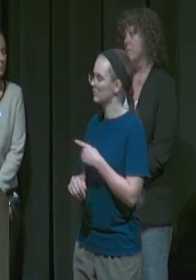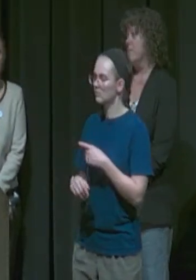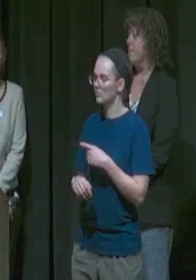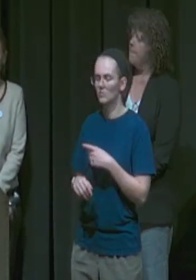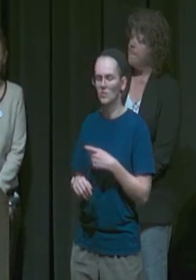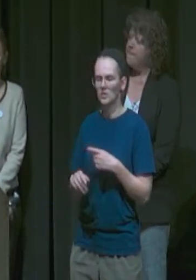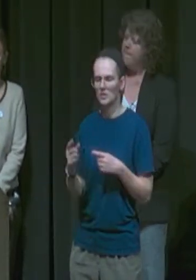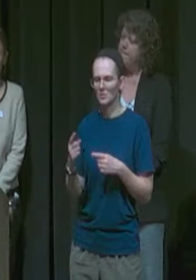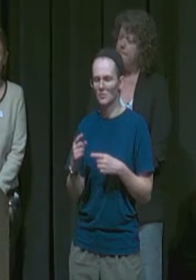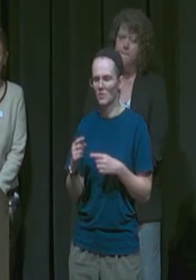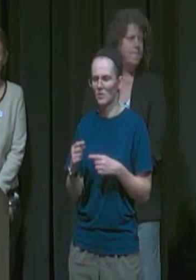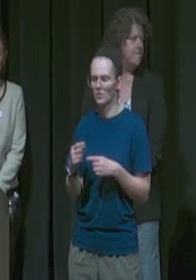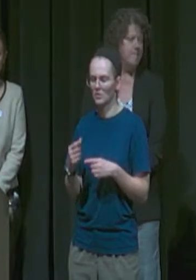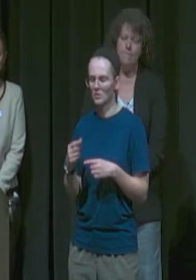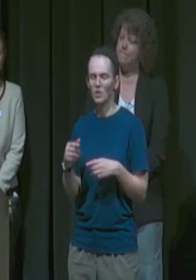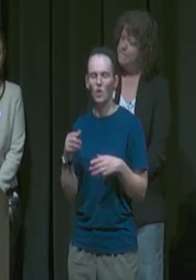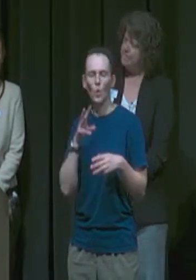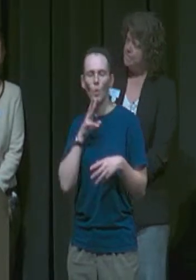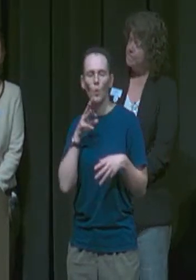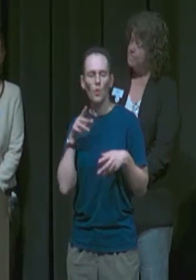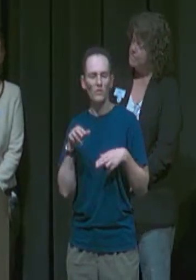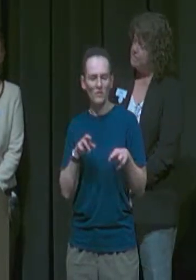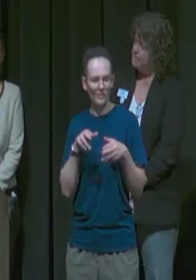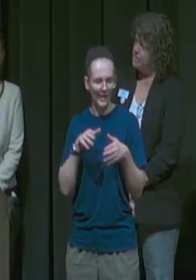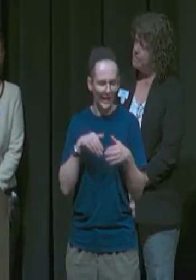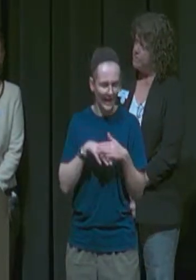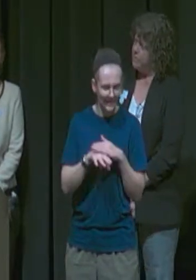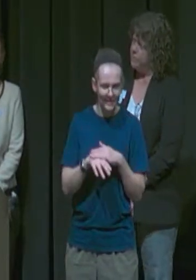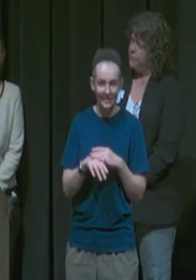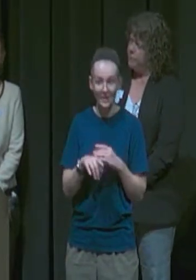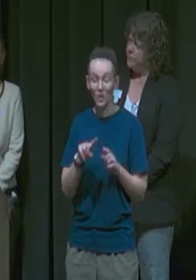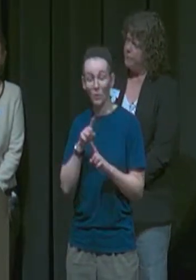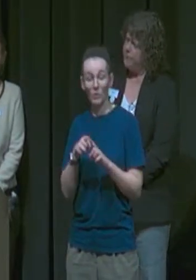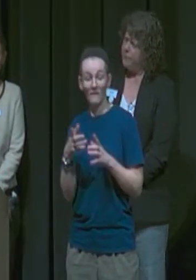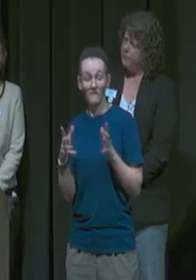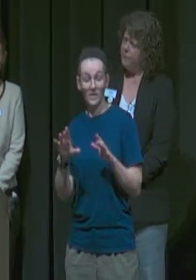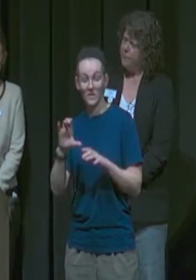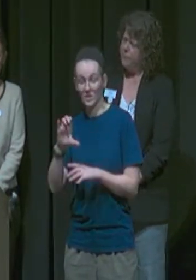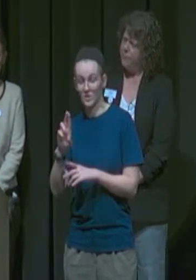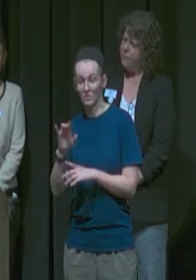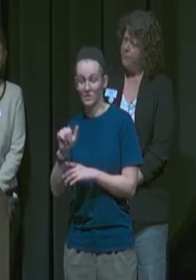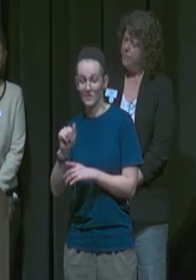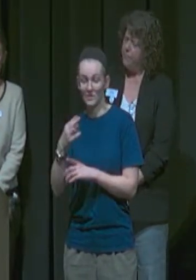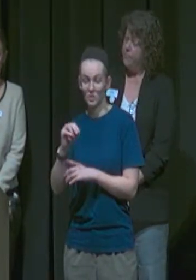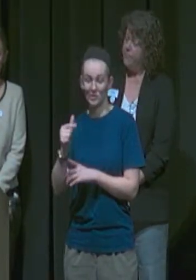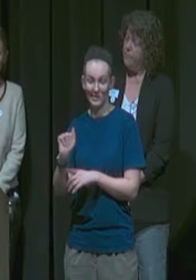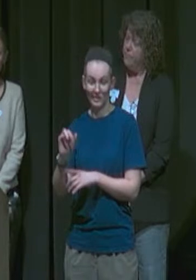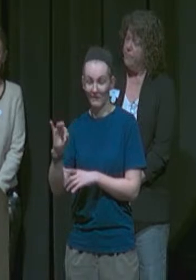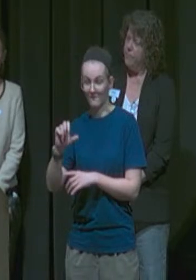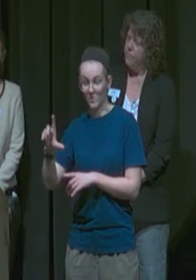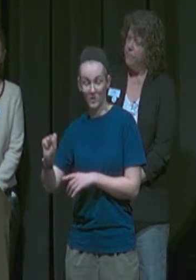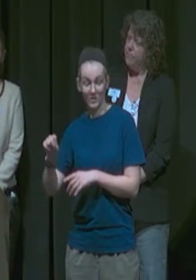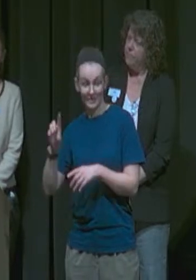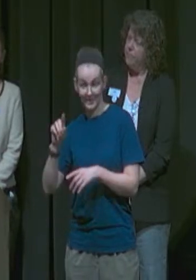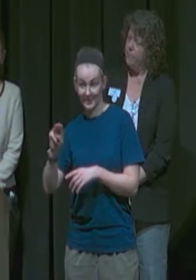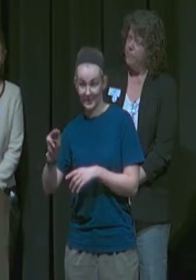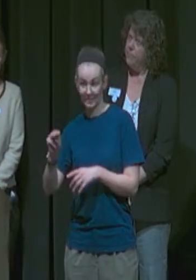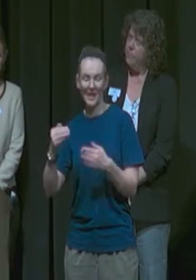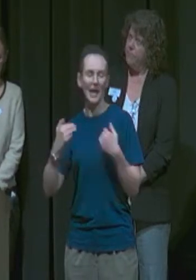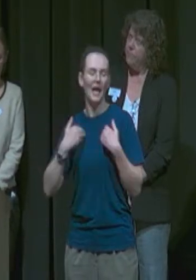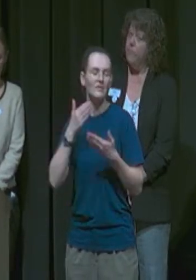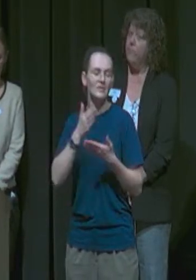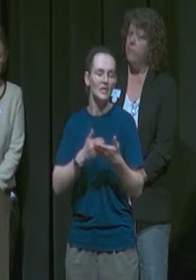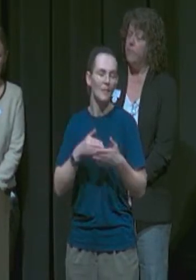No. I think river access, like when we took the Cuyahoga Falls dams out, there are some